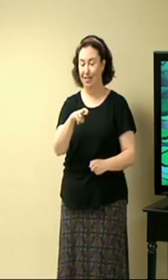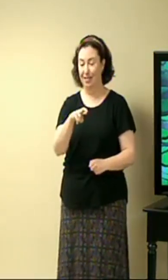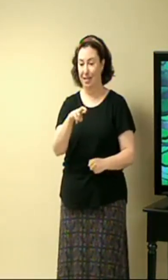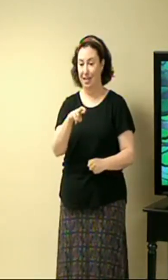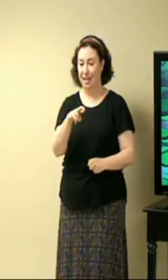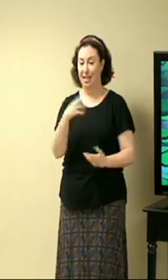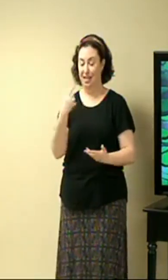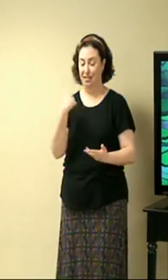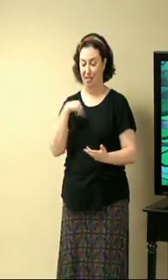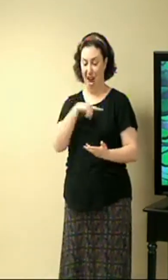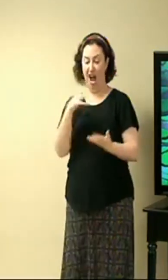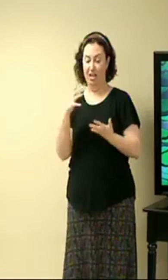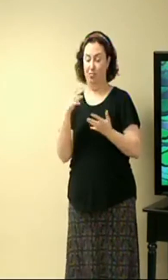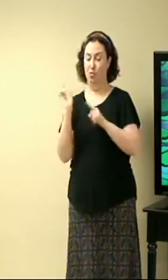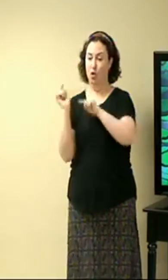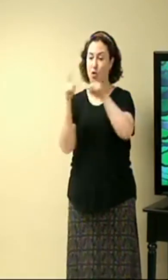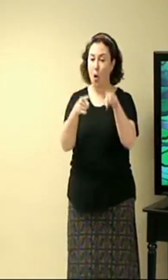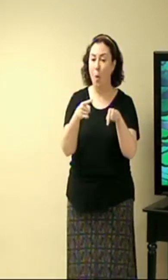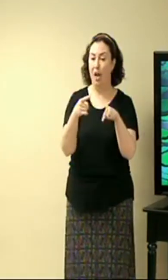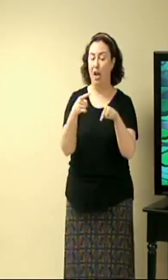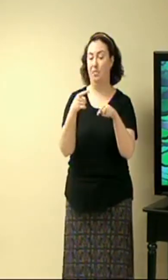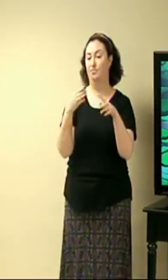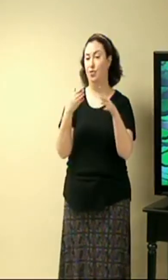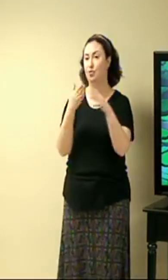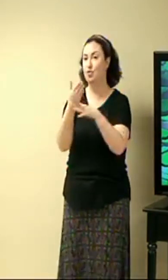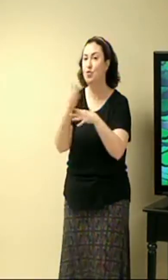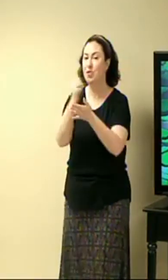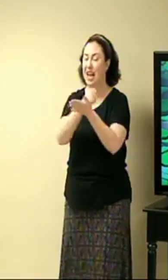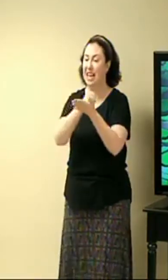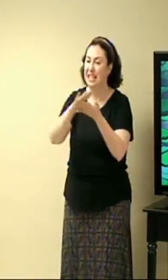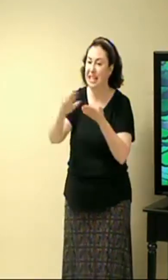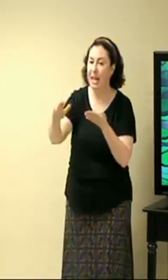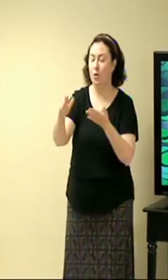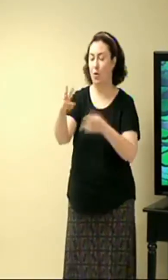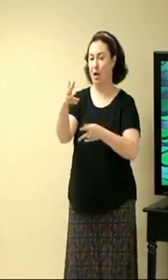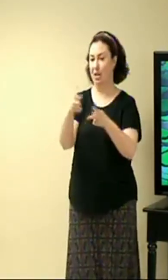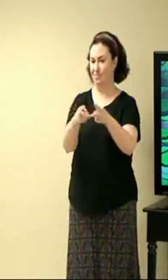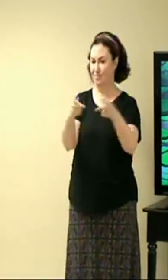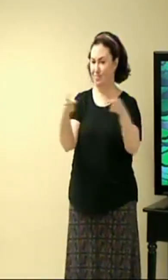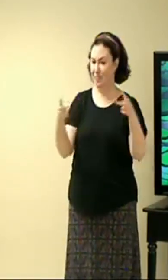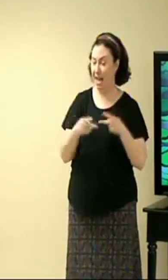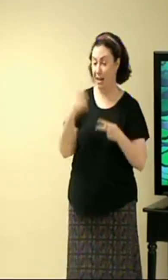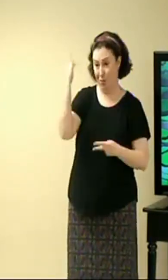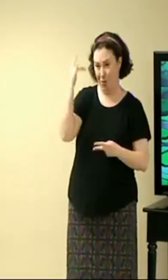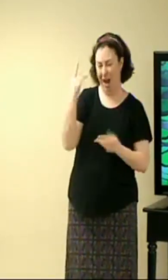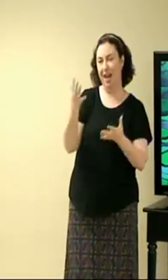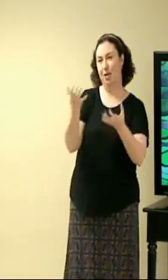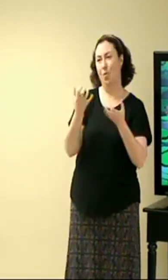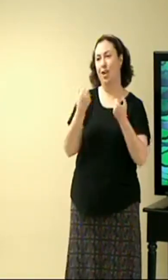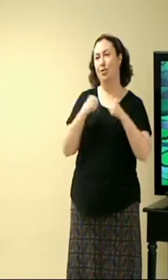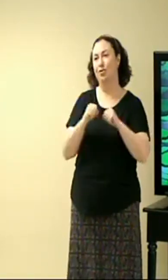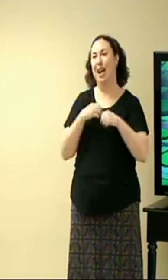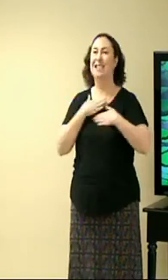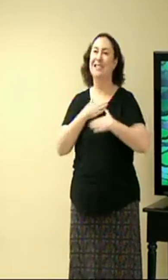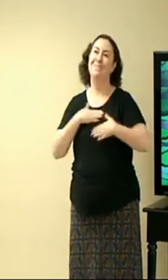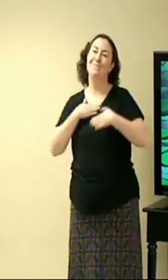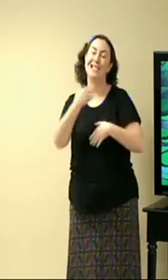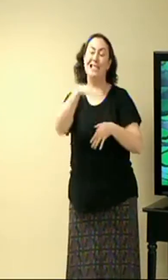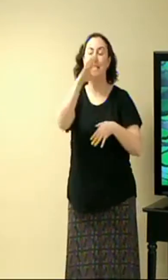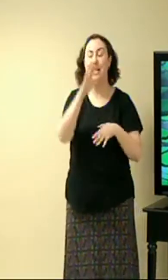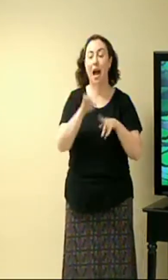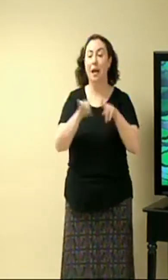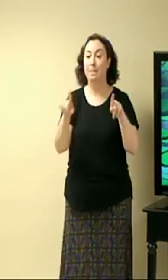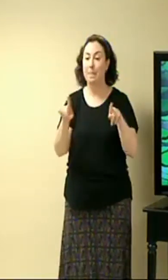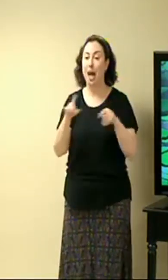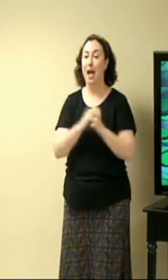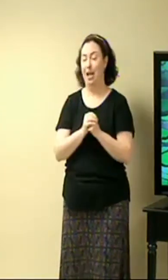a sacred building, going through a sacred person in order to make God happy. That's religion. But Christianity is God working towards